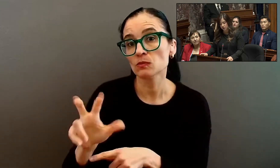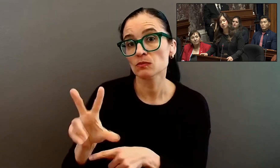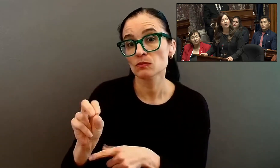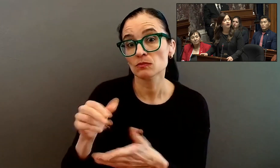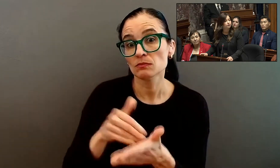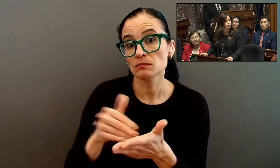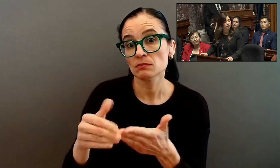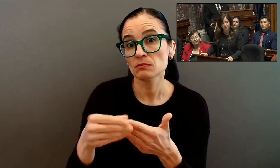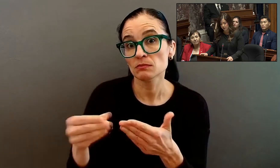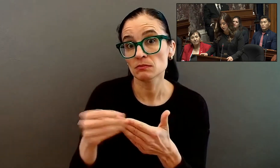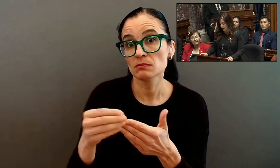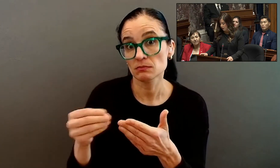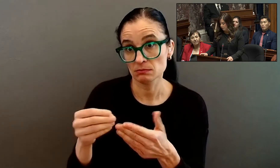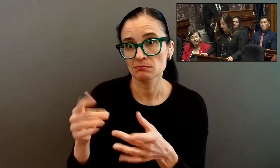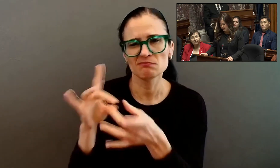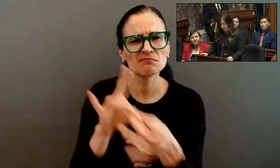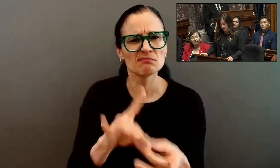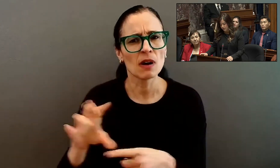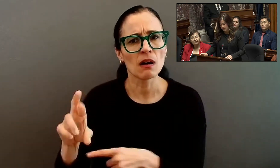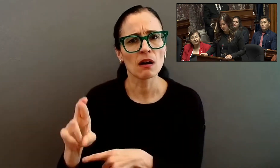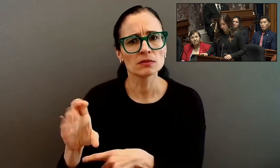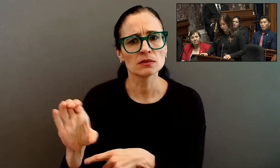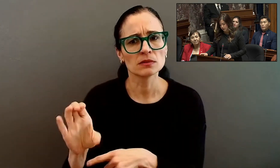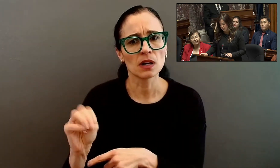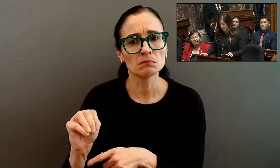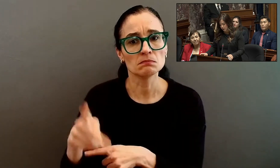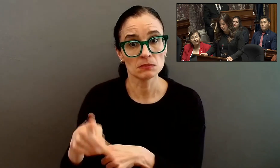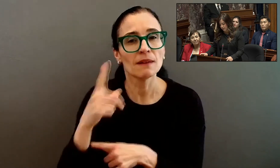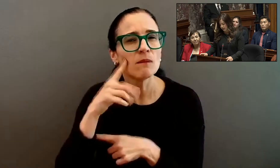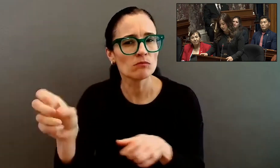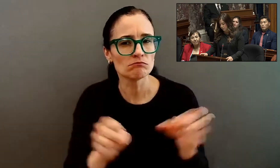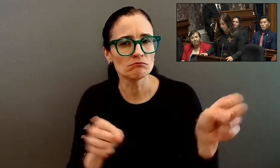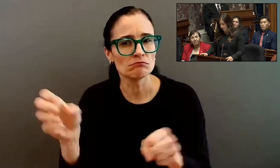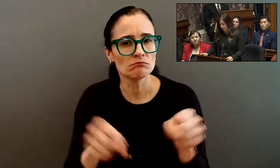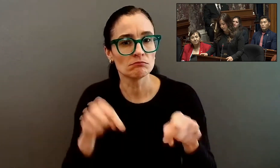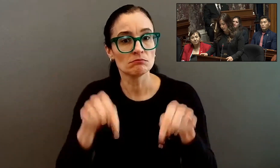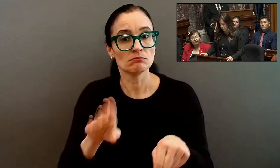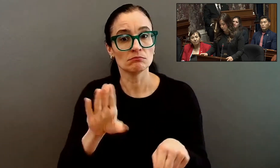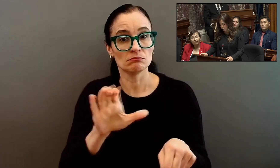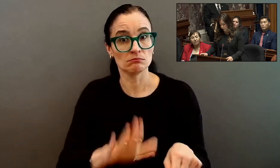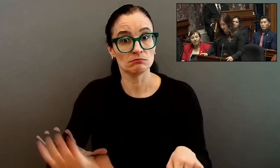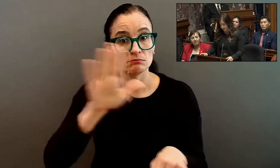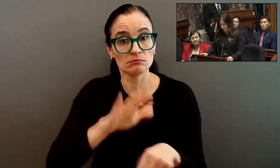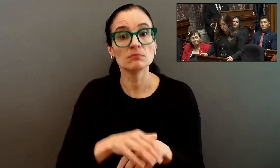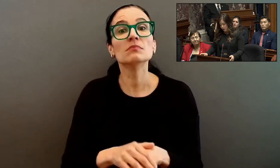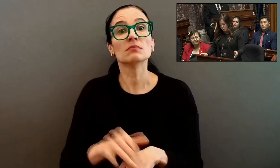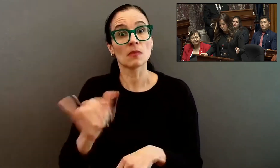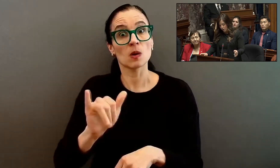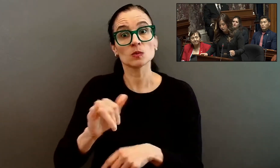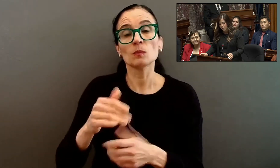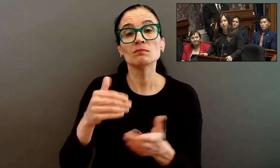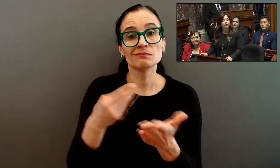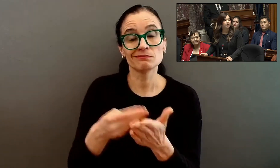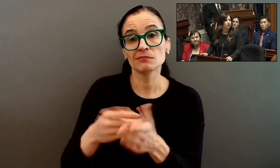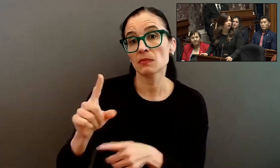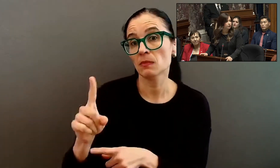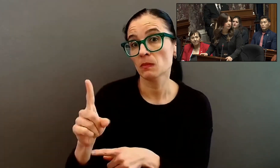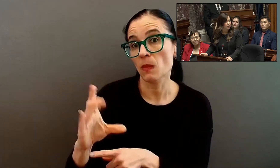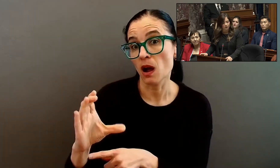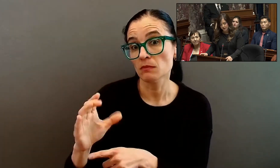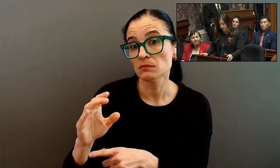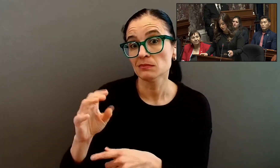year into gang enforcement, forensic investigations, and community-based crime prevention programs. We're also